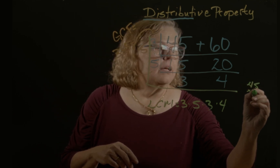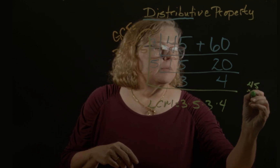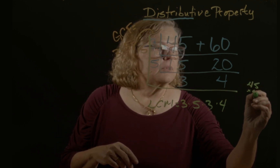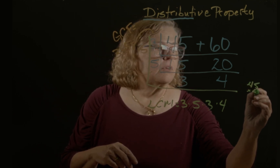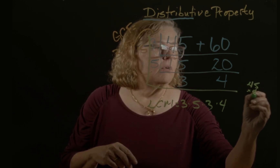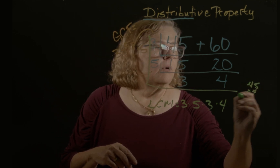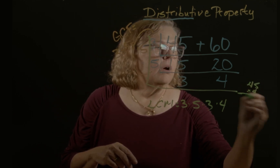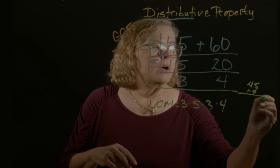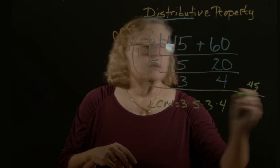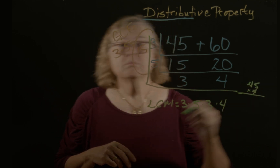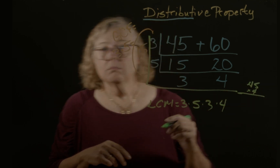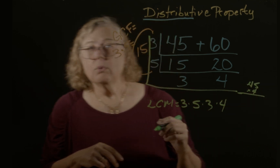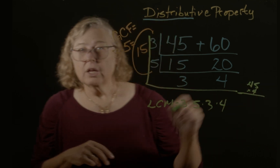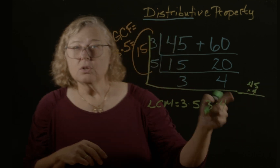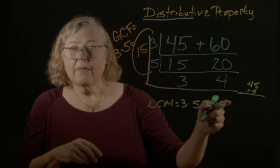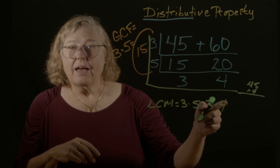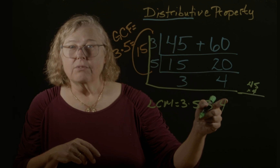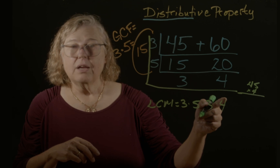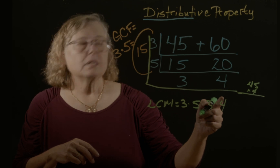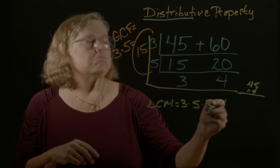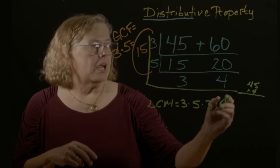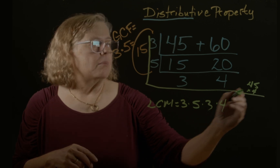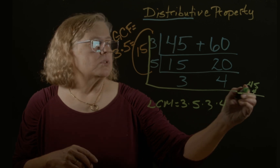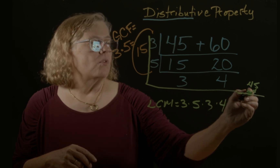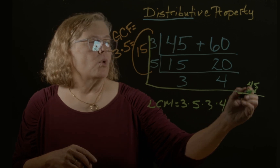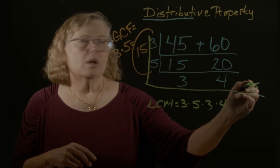I could just multiply it out. 45 times 4. 4